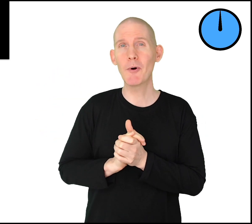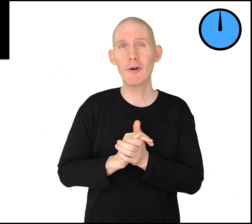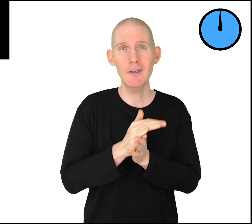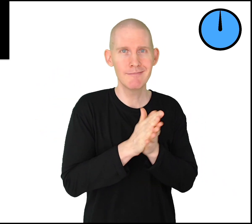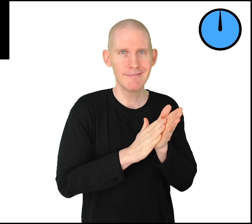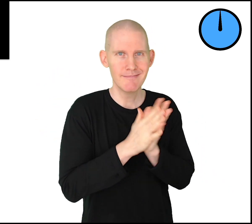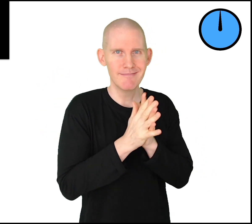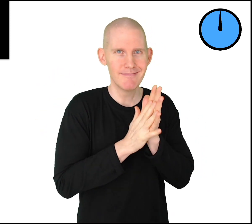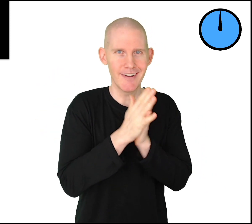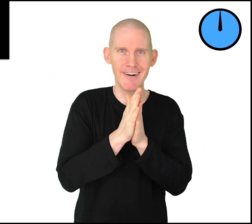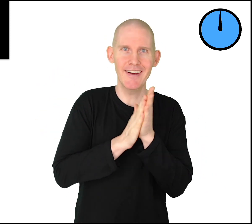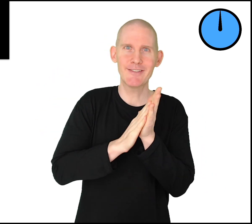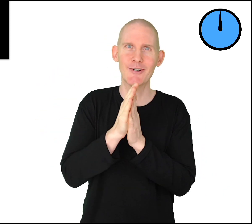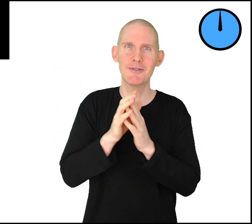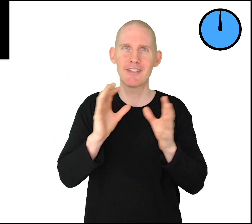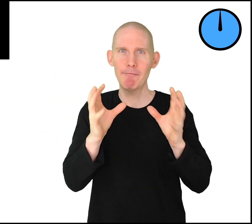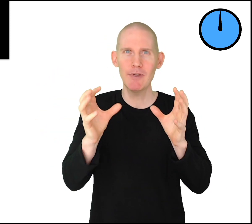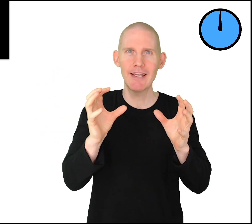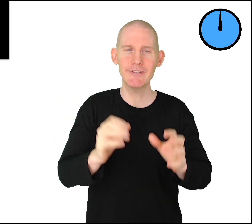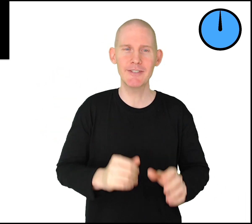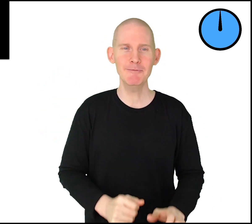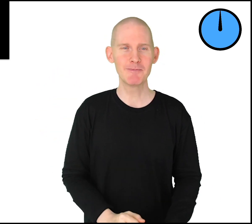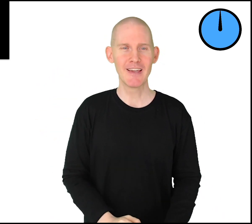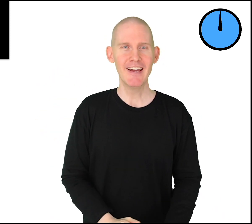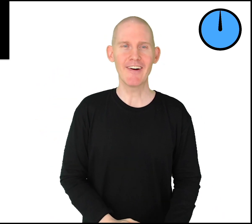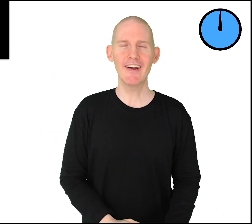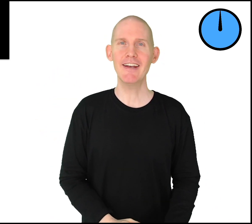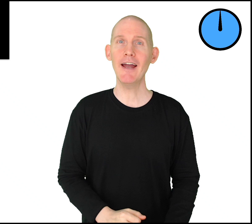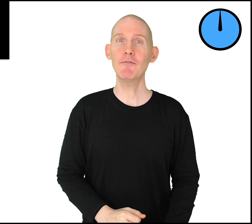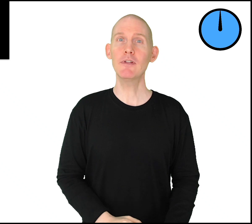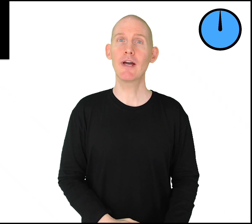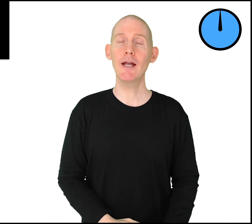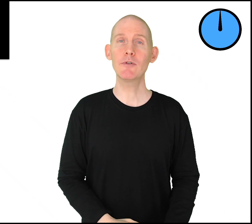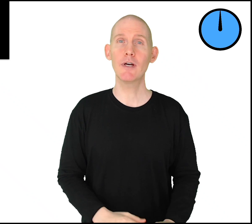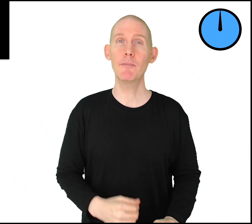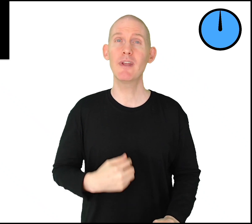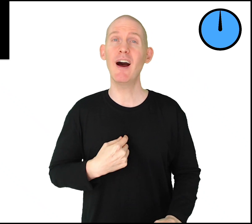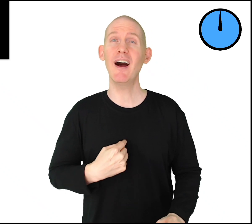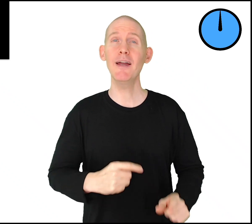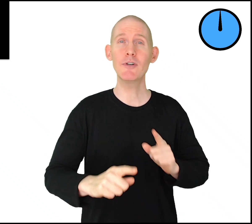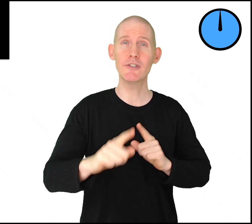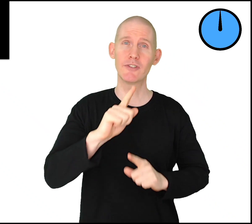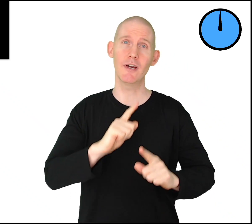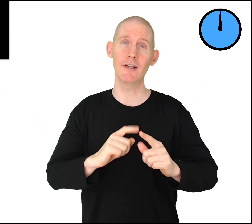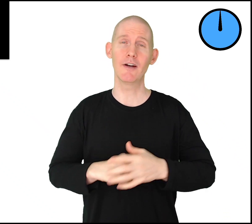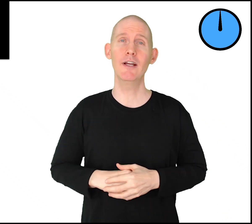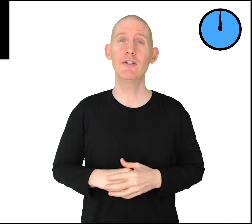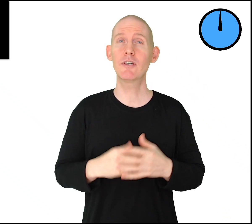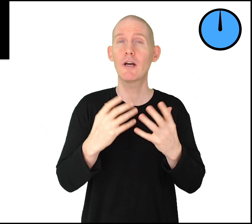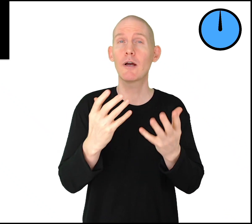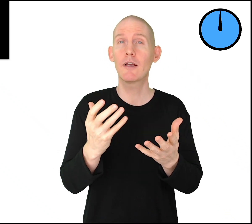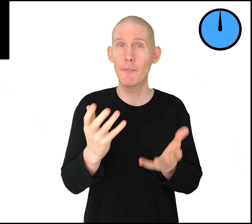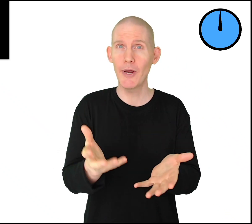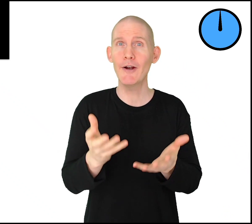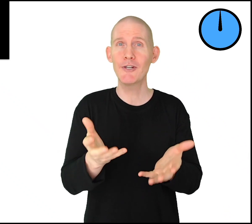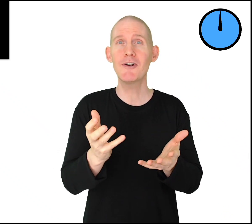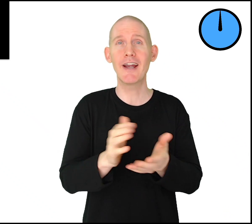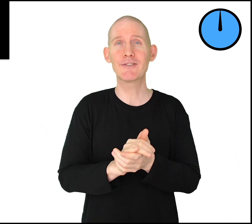order. All right, so keep you guessing. All right, after the timer's up, then I'm going to sign. All right, and you can compare your answer